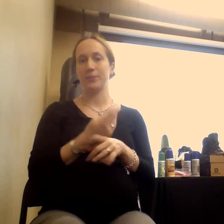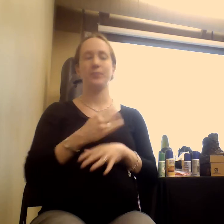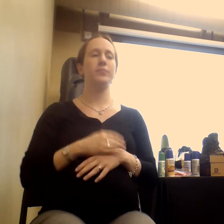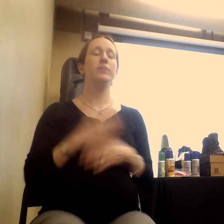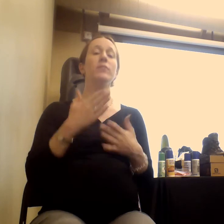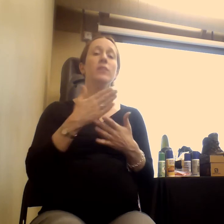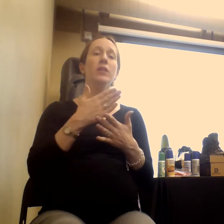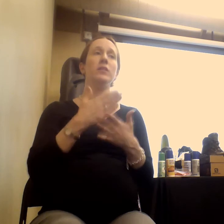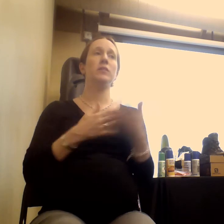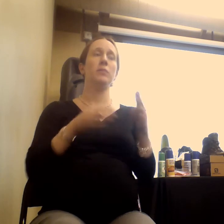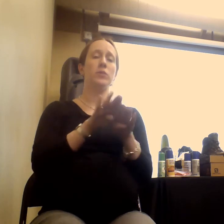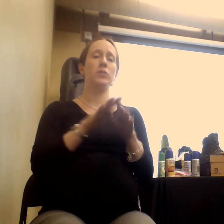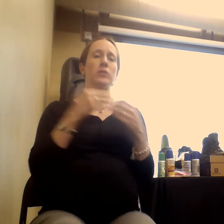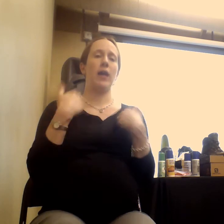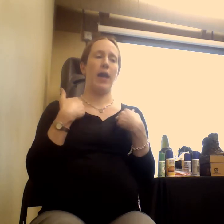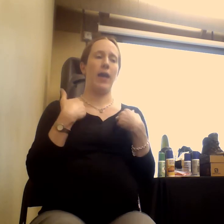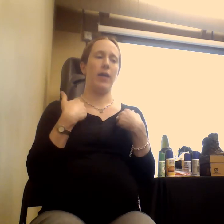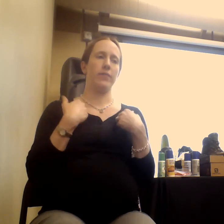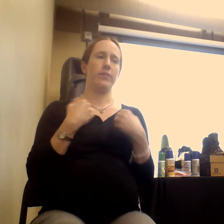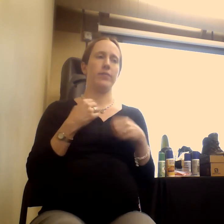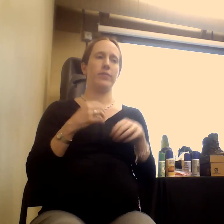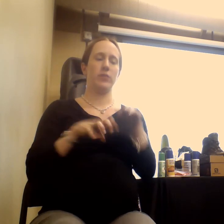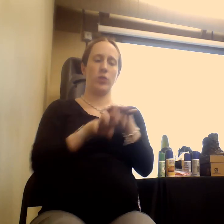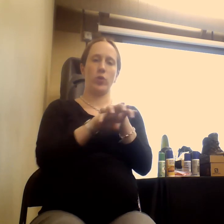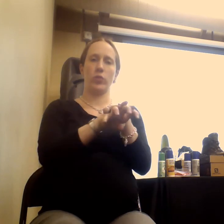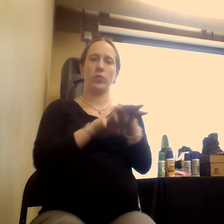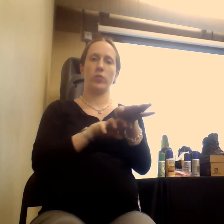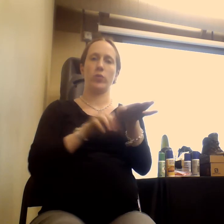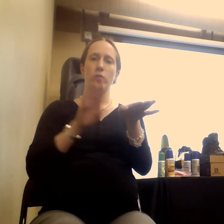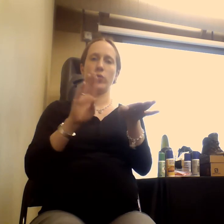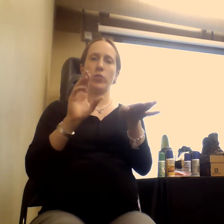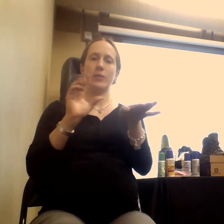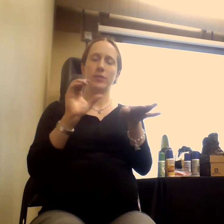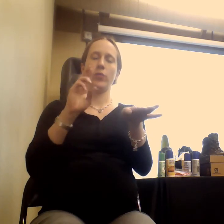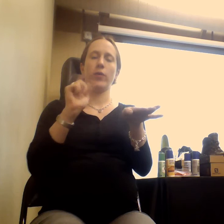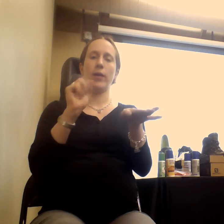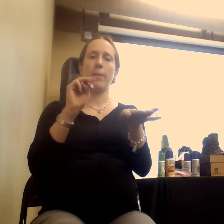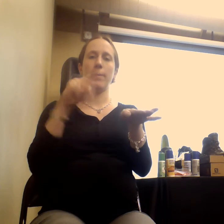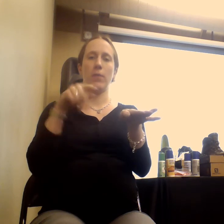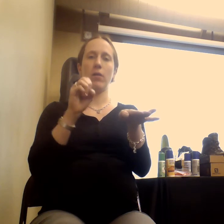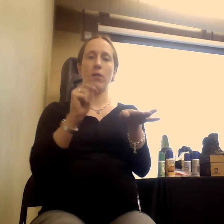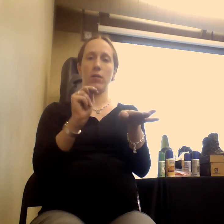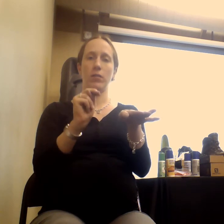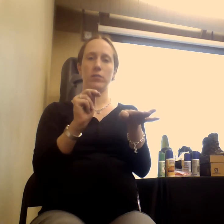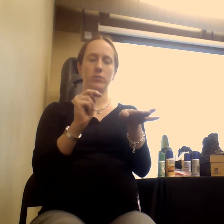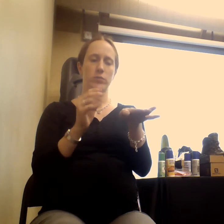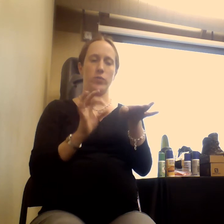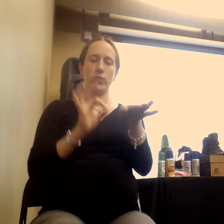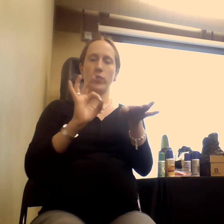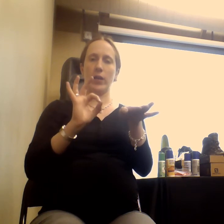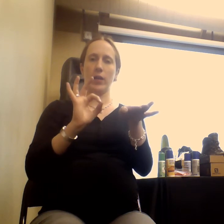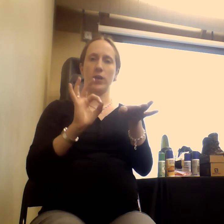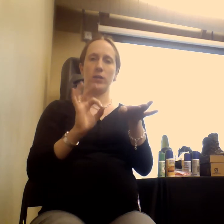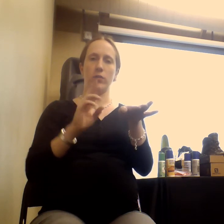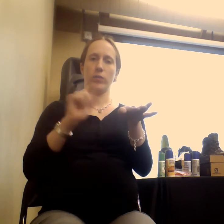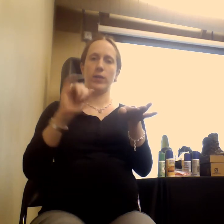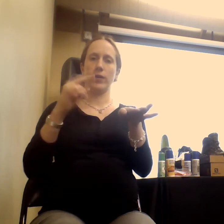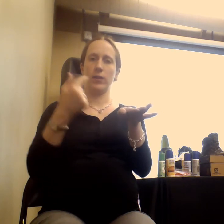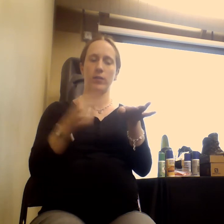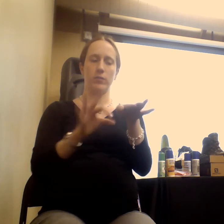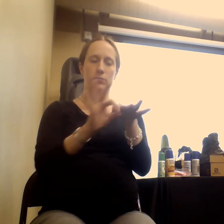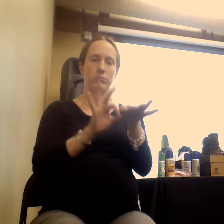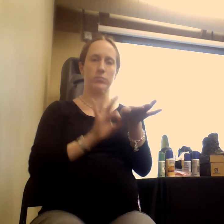crampon ring, and that would be at the very base of your shoe, right there at that lace there, and that's for a crampon to hook onto. That's